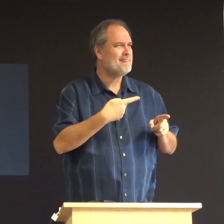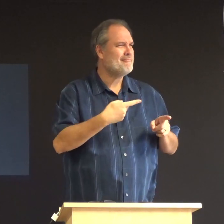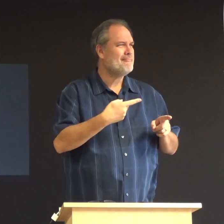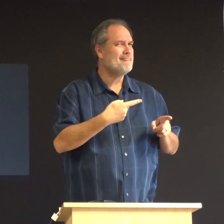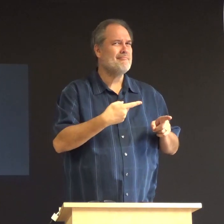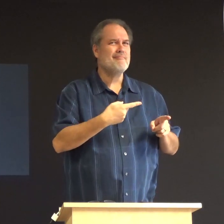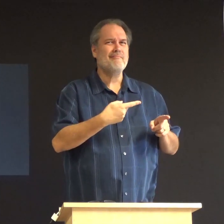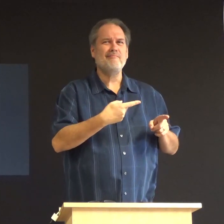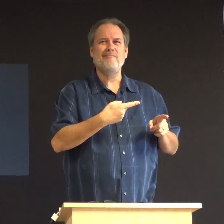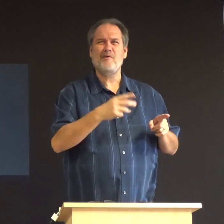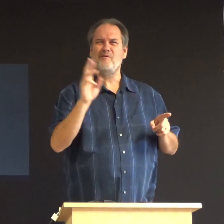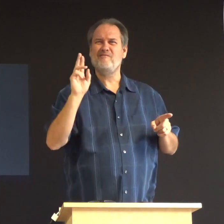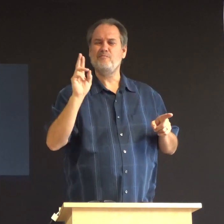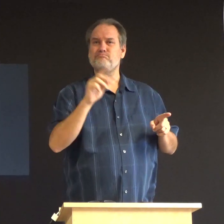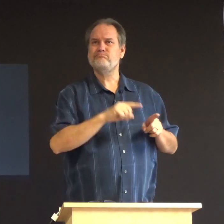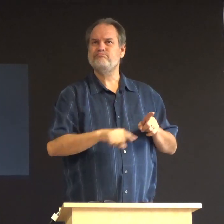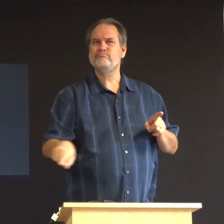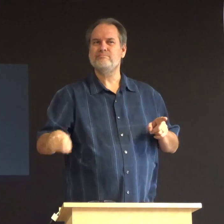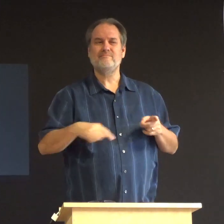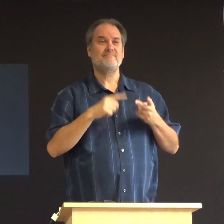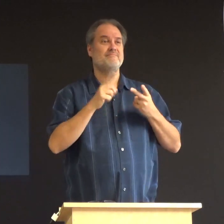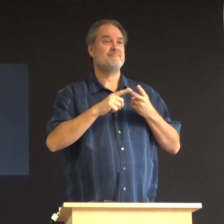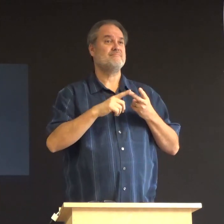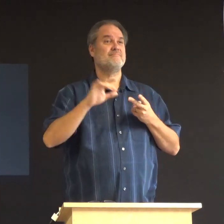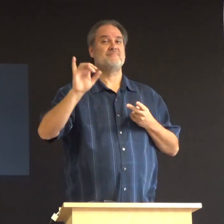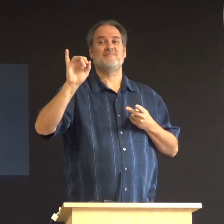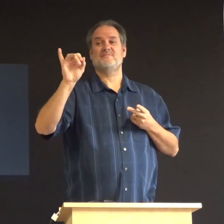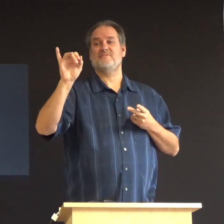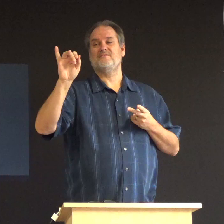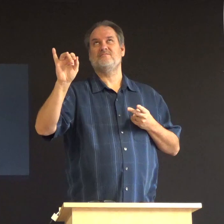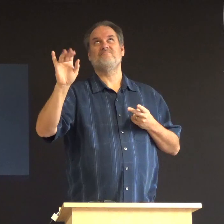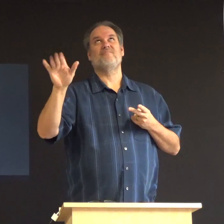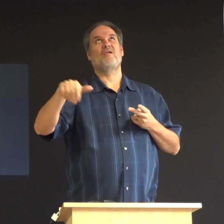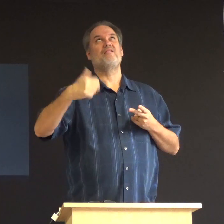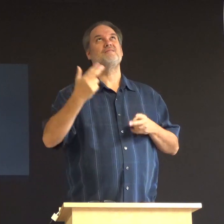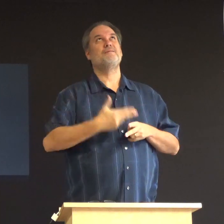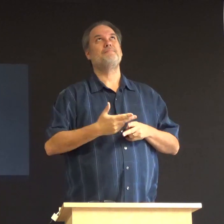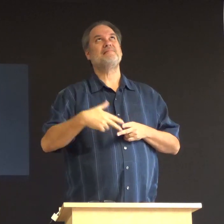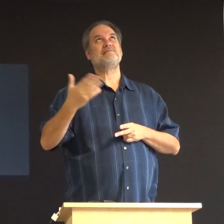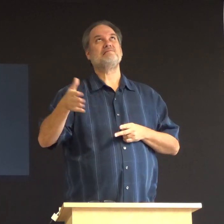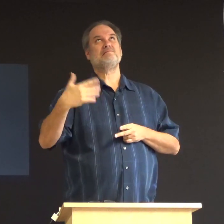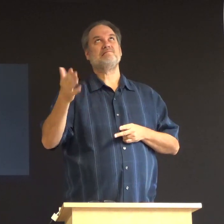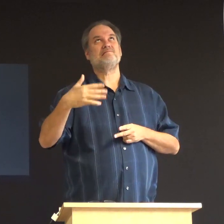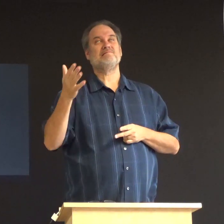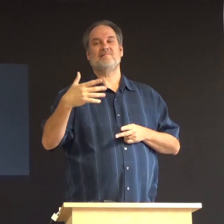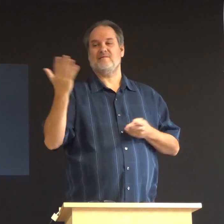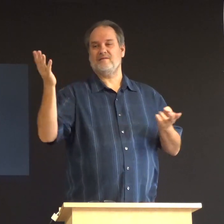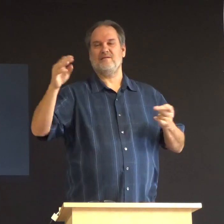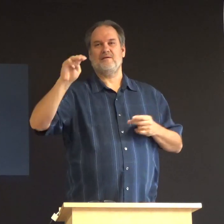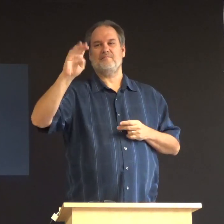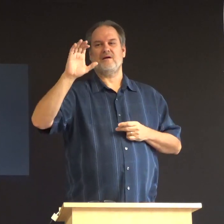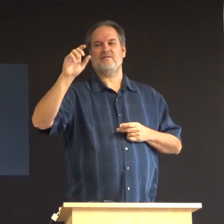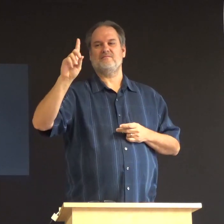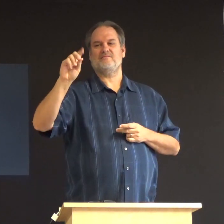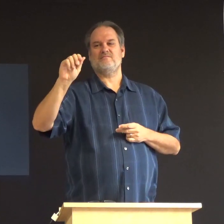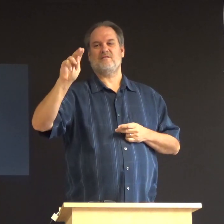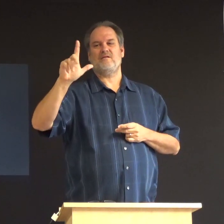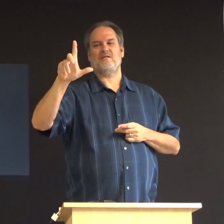gospel. He was born and turned away. The other one, whose name,